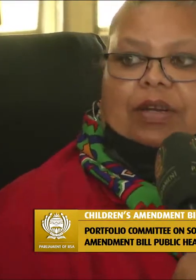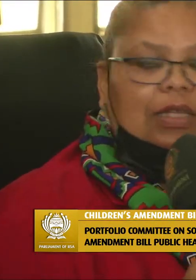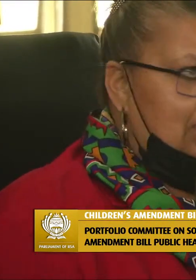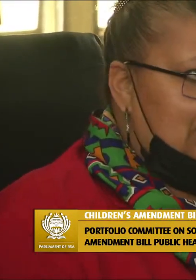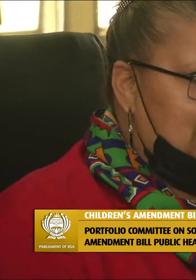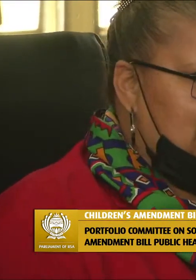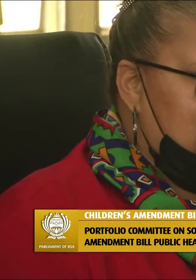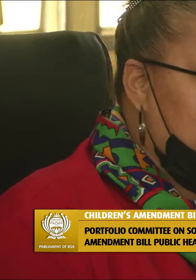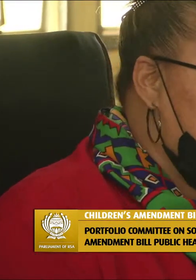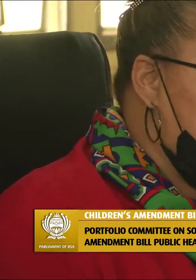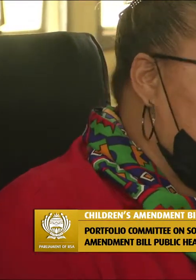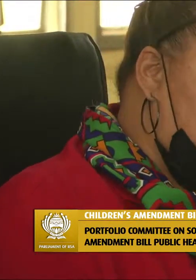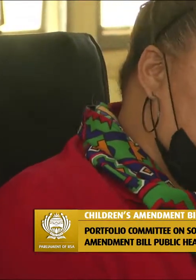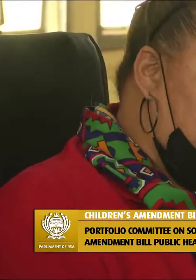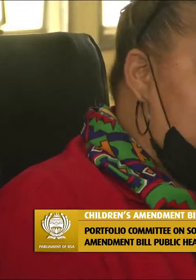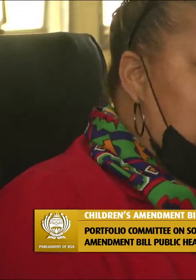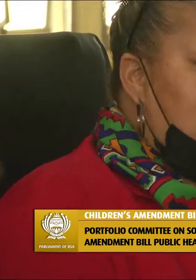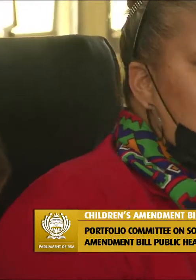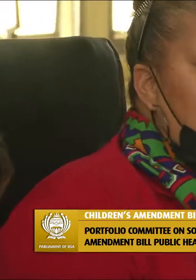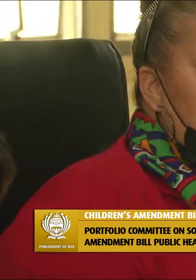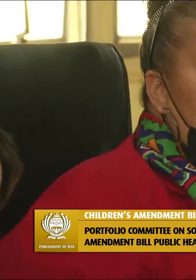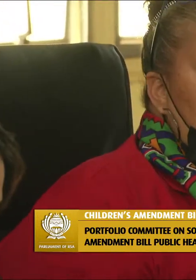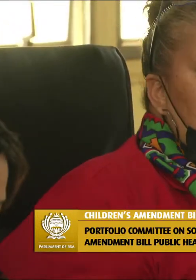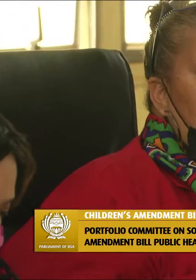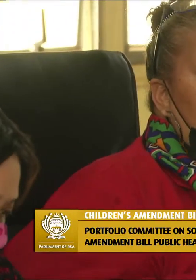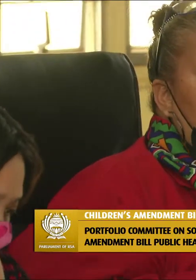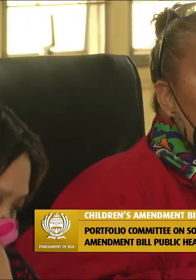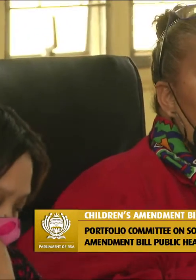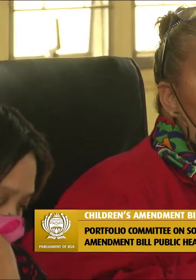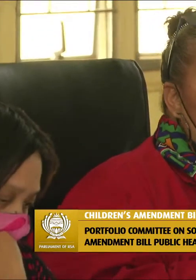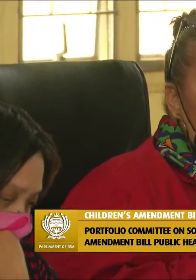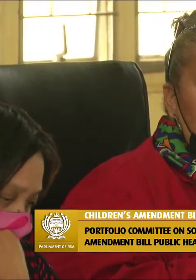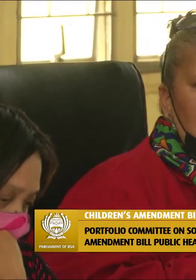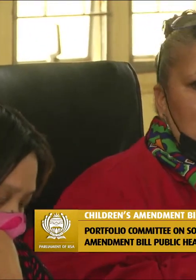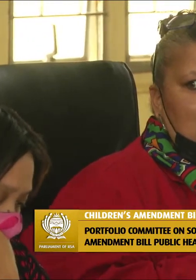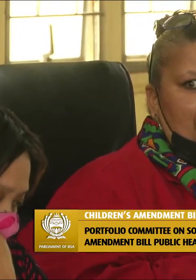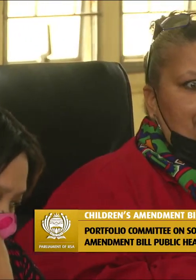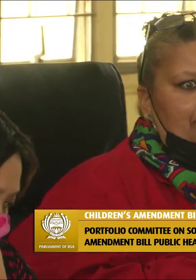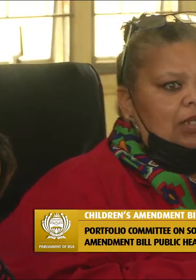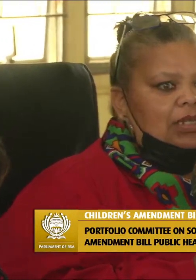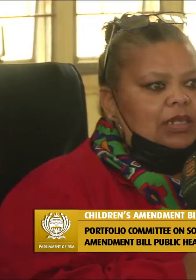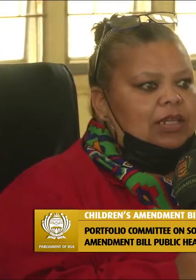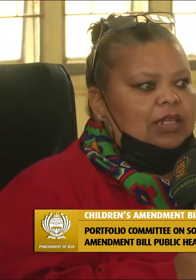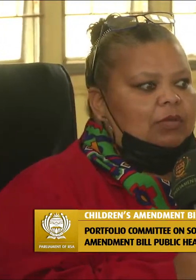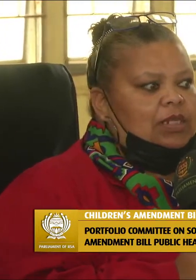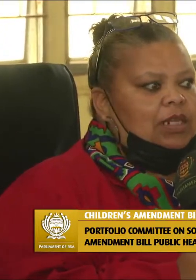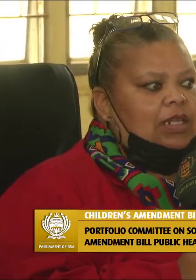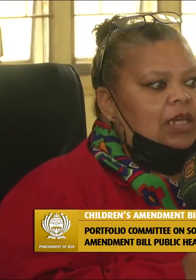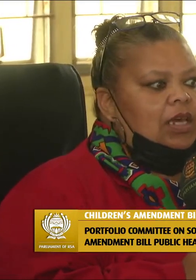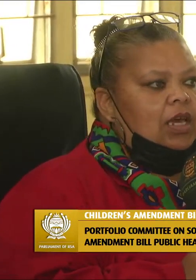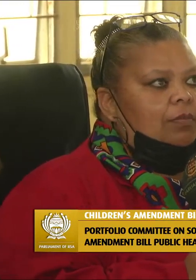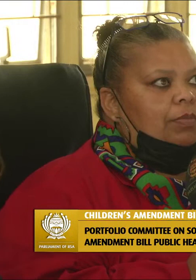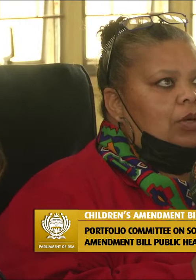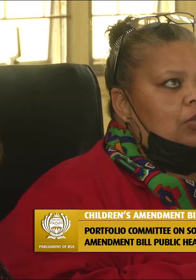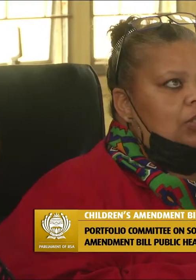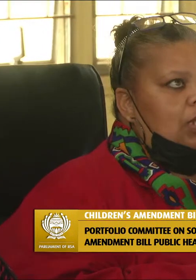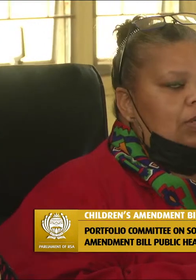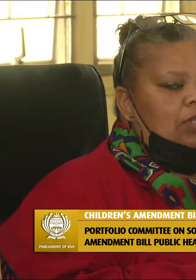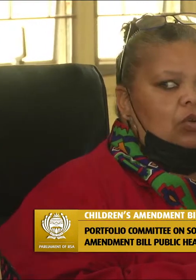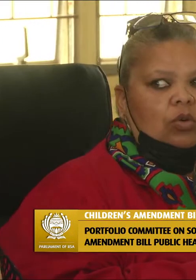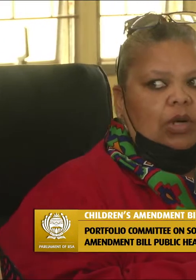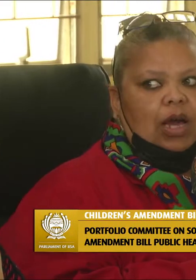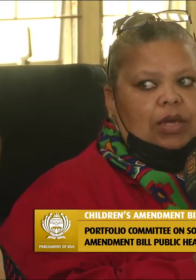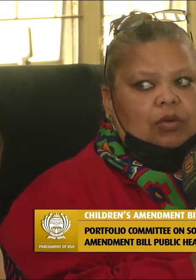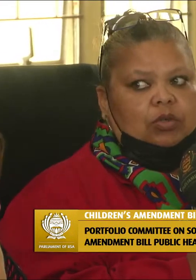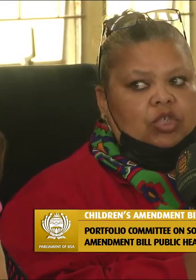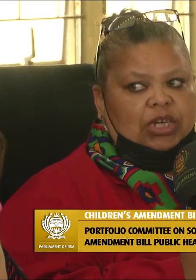I've read an article and it was actually a very concerning article that I was reading because there was